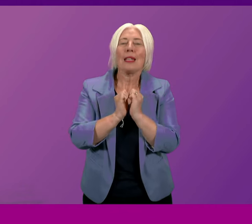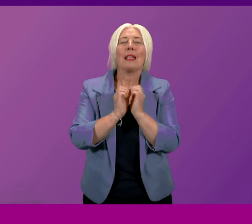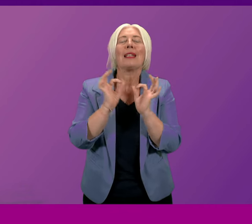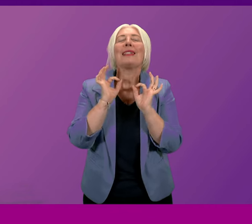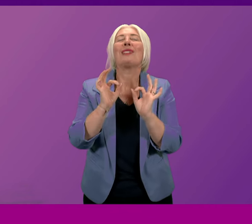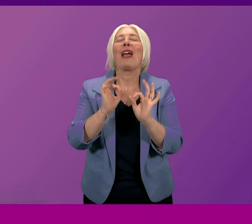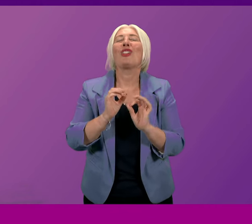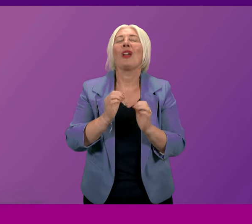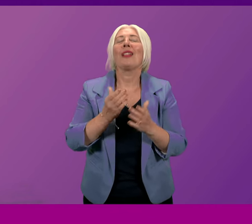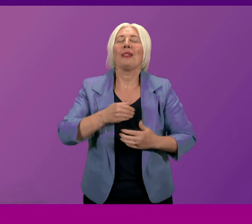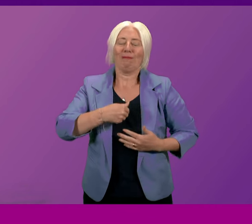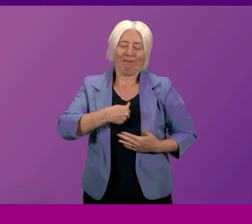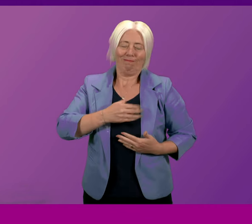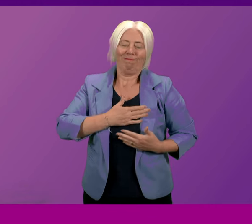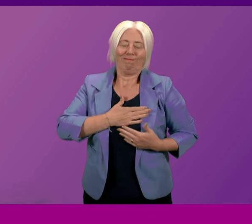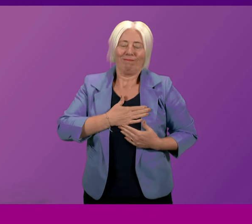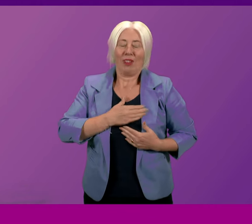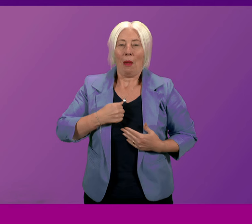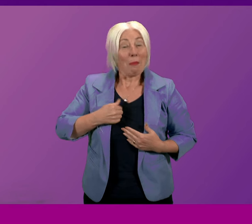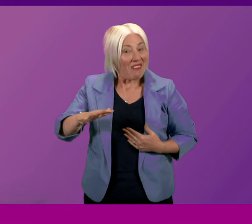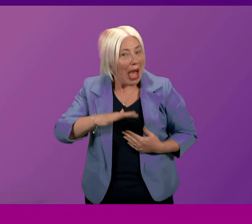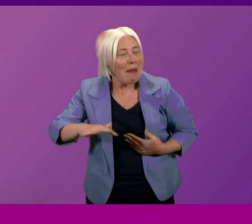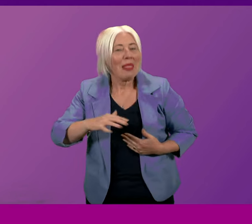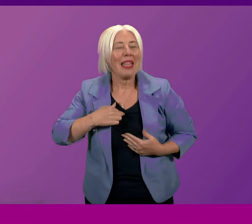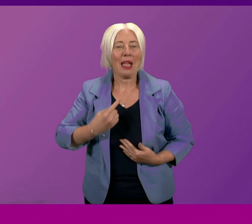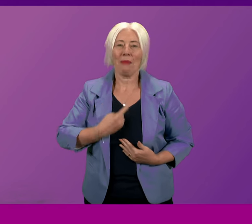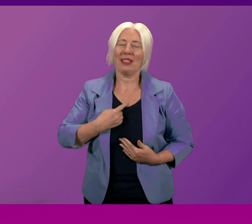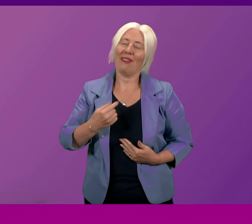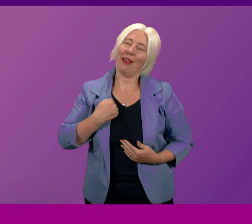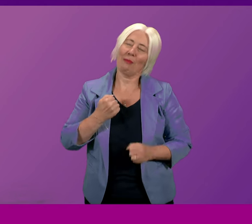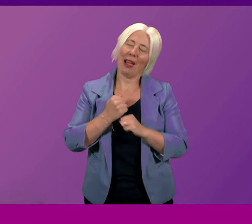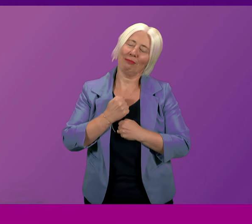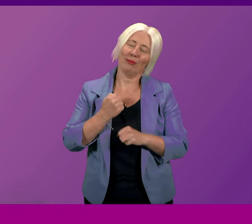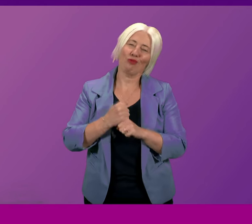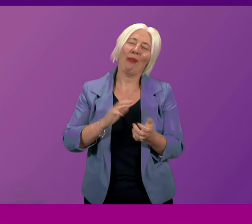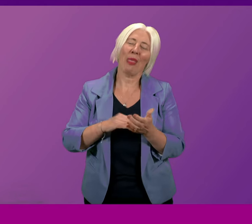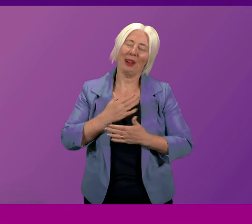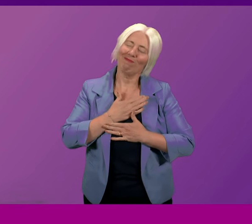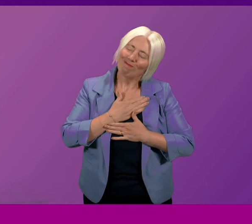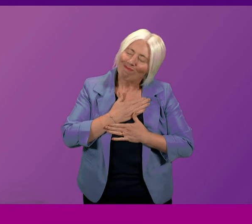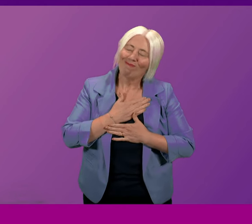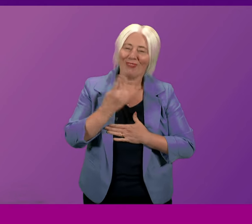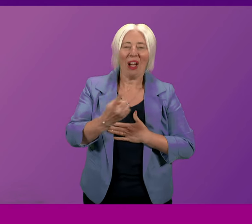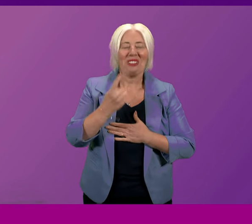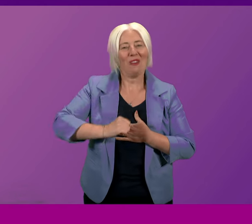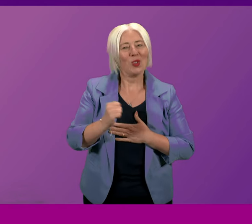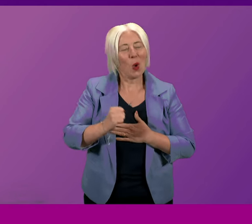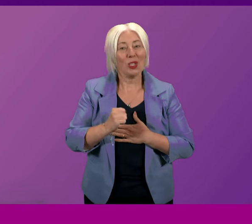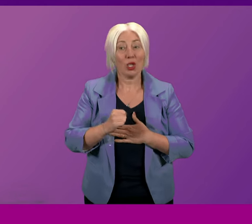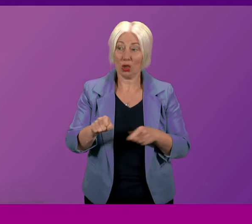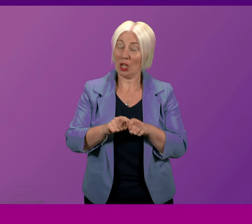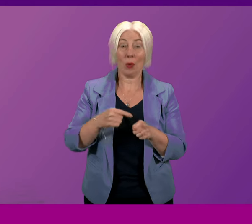hearts of my family and myself. My beloved grandmother was proudly Scottish. My late